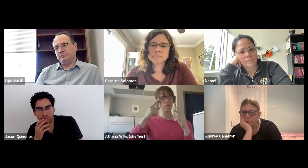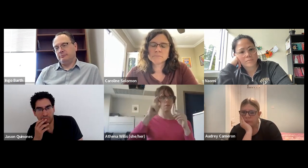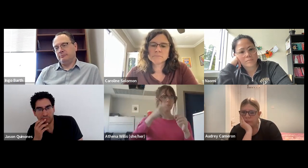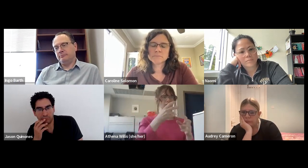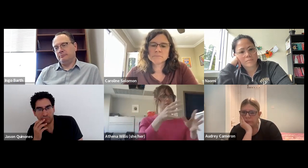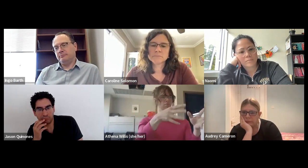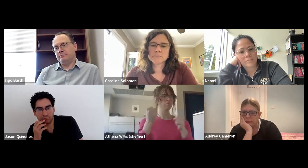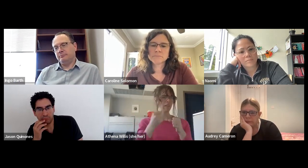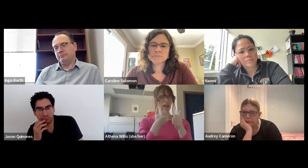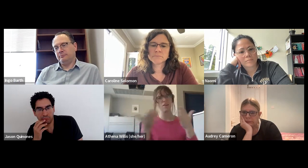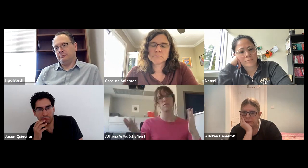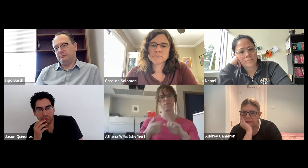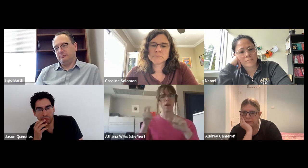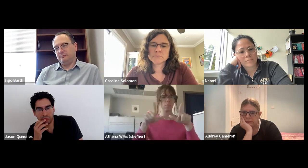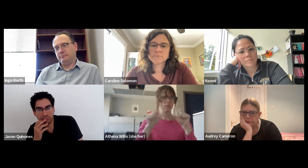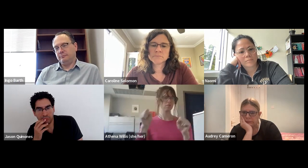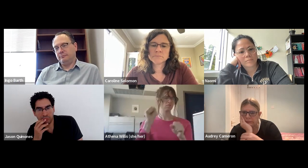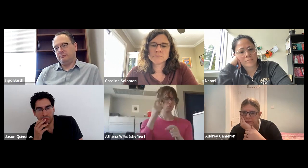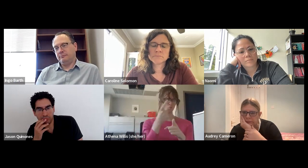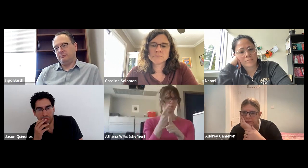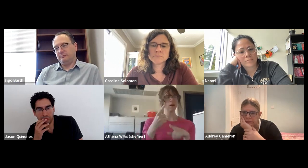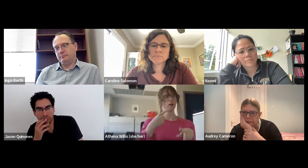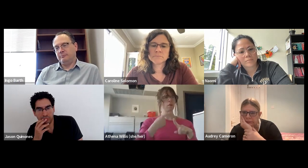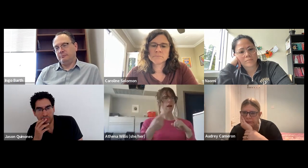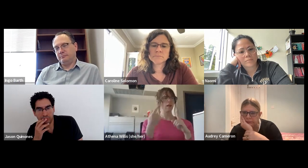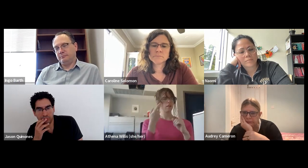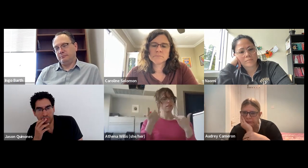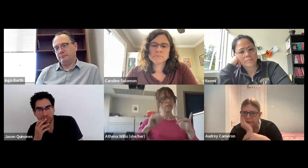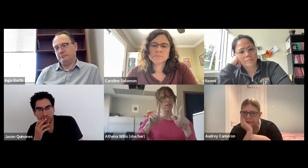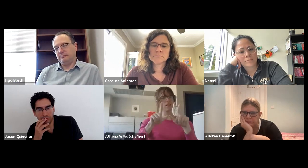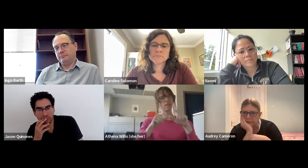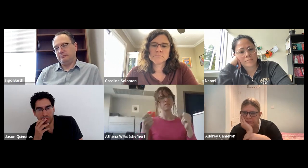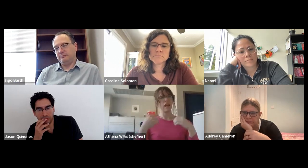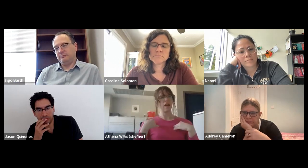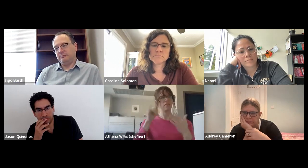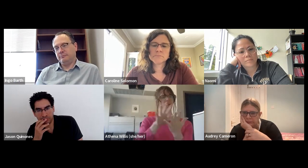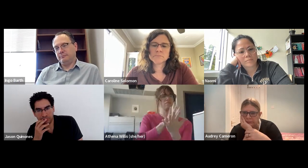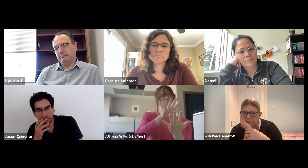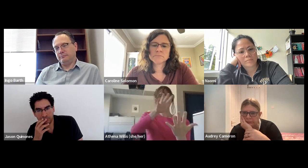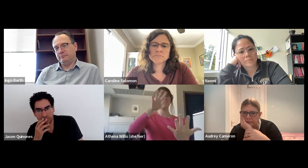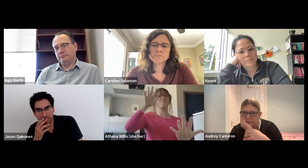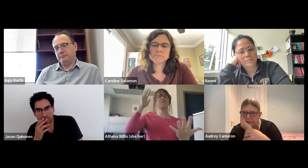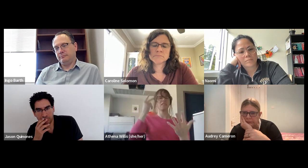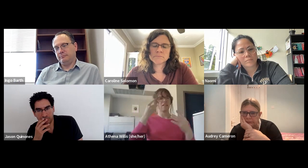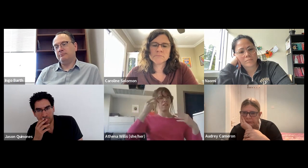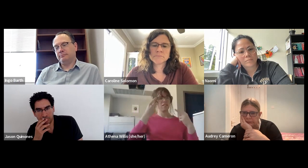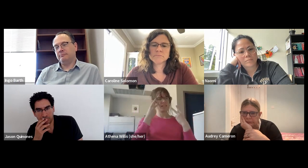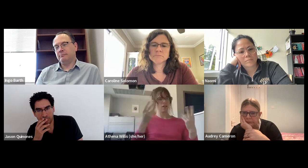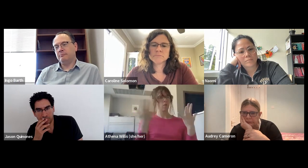Yeah, I think that we should not necessarily think about taking everything from linguistics, but at the same time, I do think